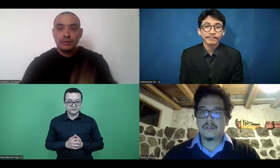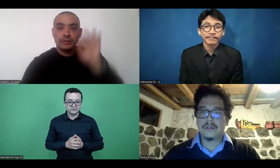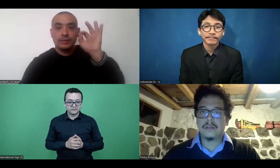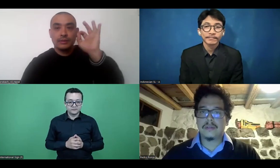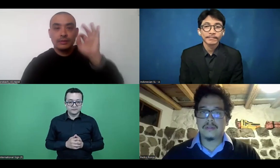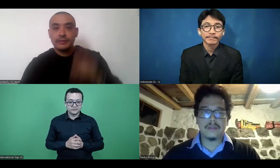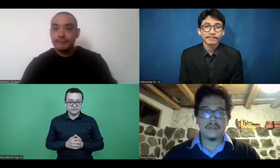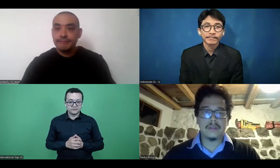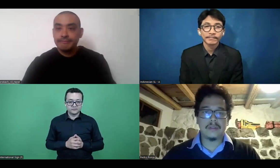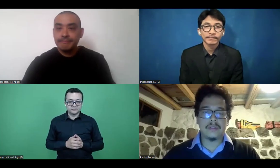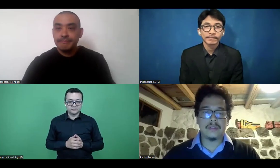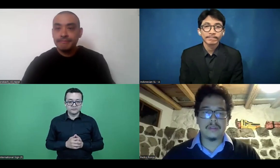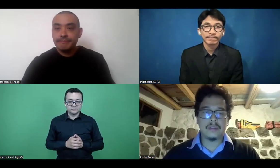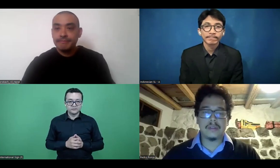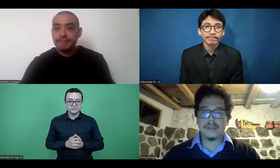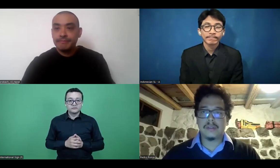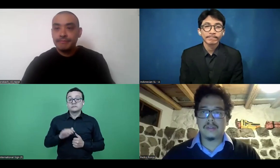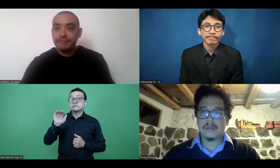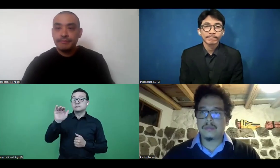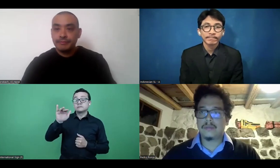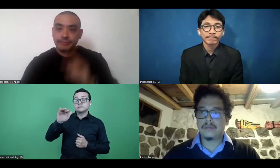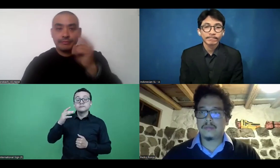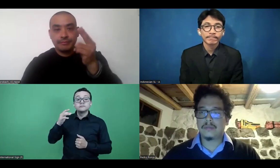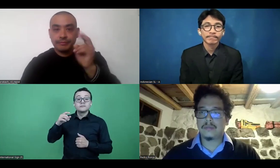Perfect, Pedro. This is Sebastian here.